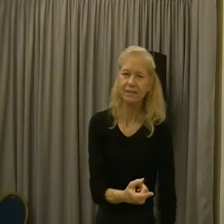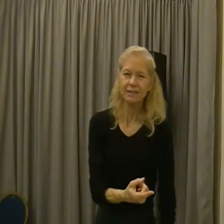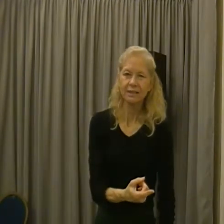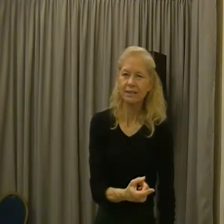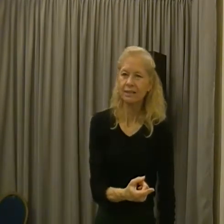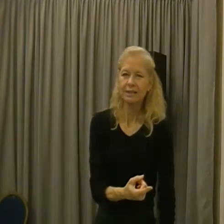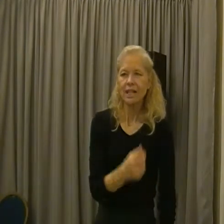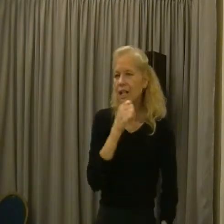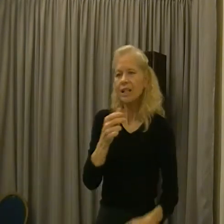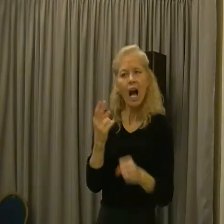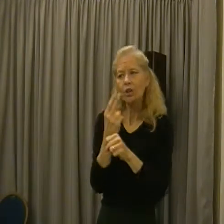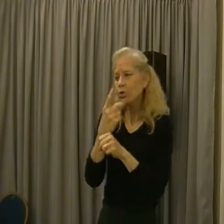We saw that